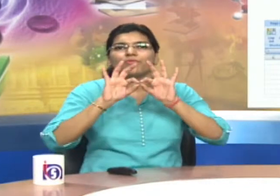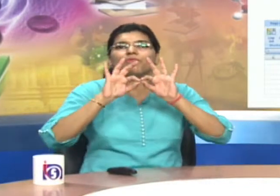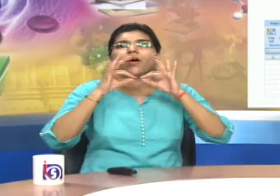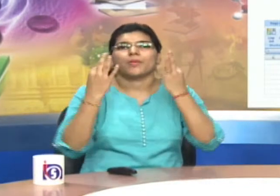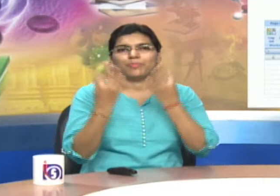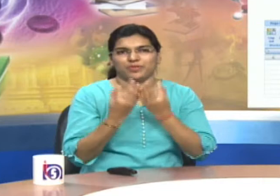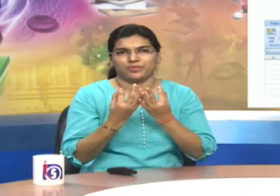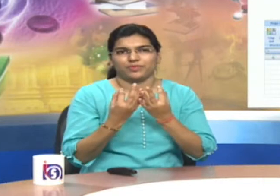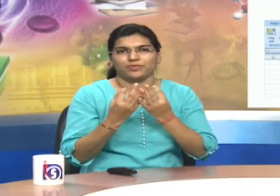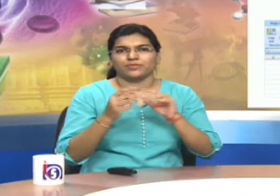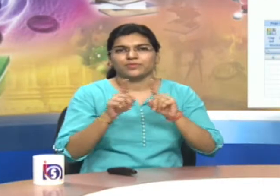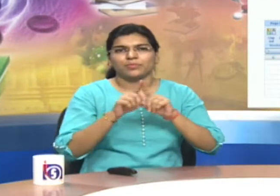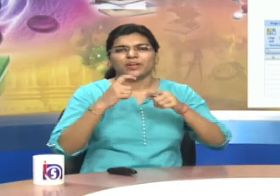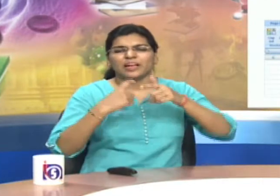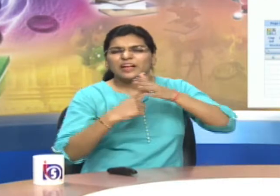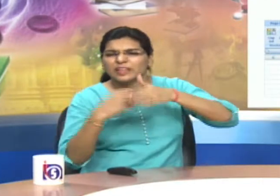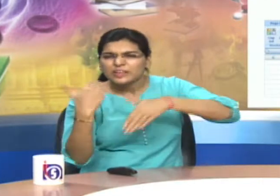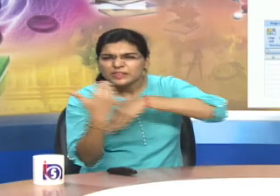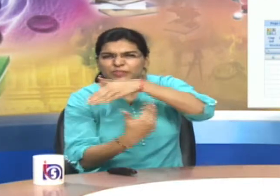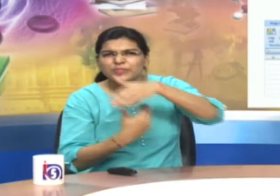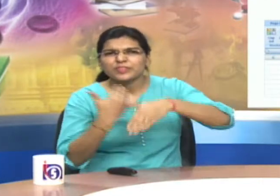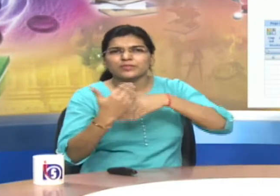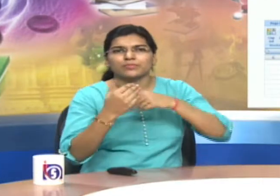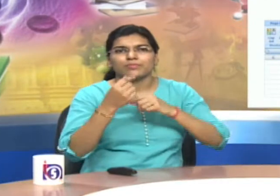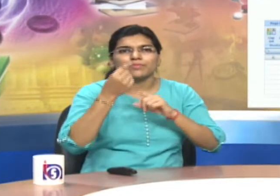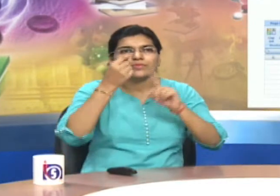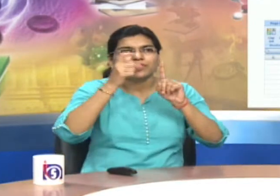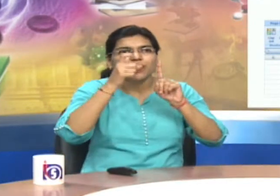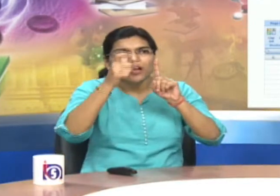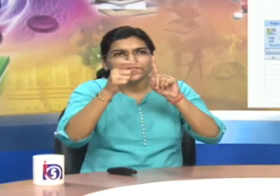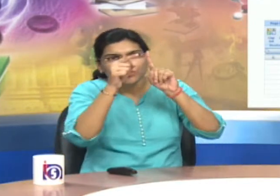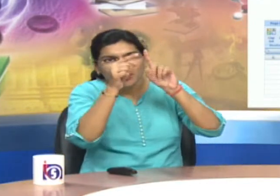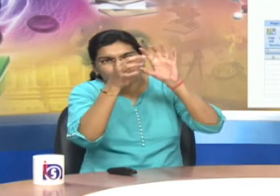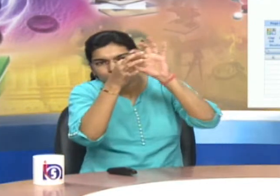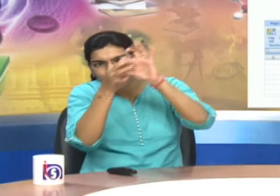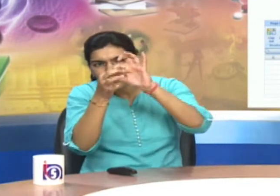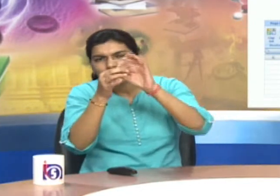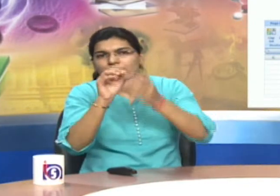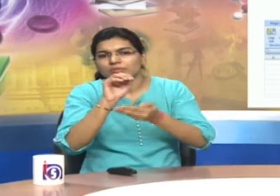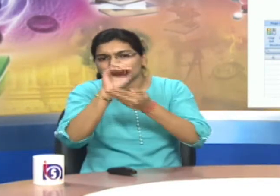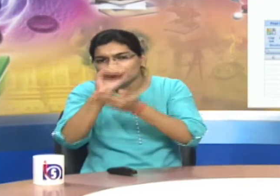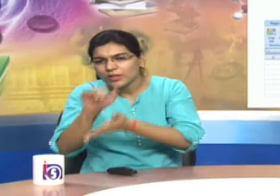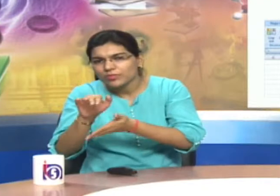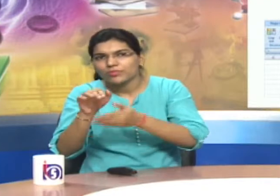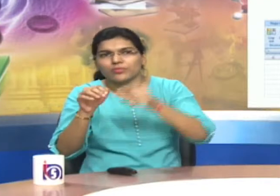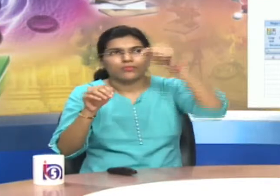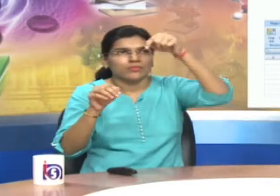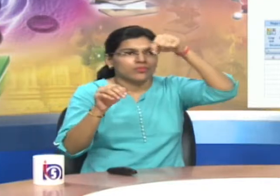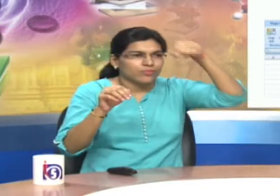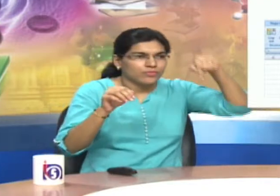Like when you have in one family you have so many people and all are related to each